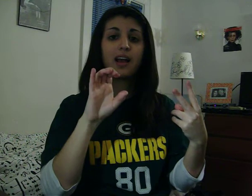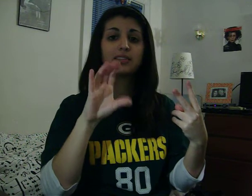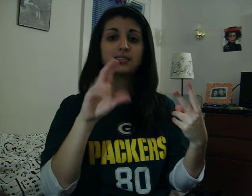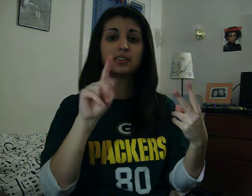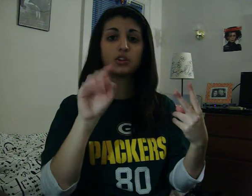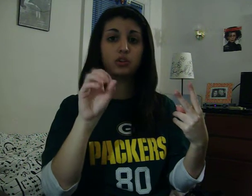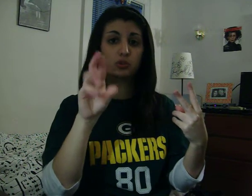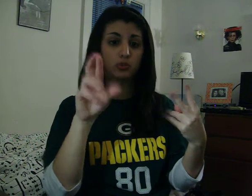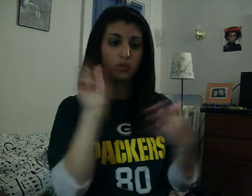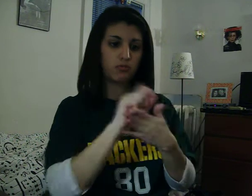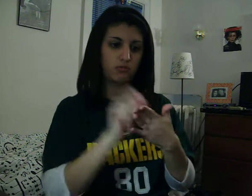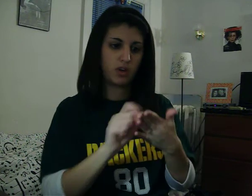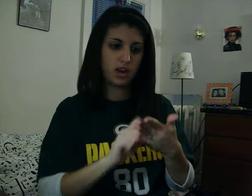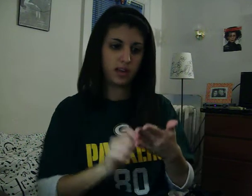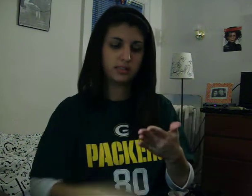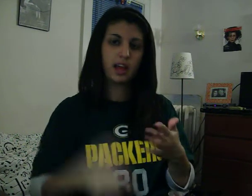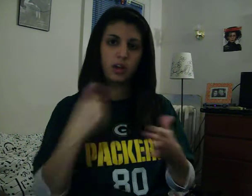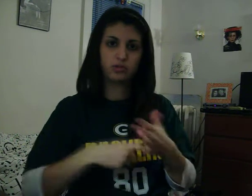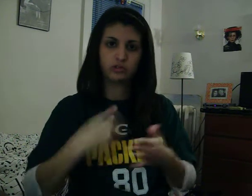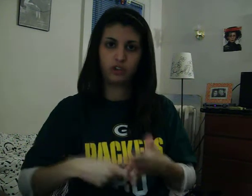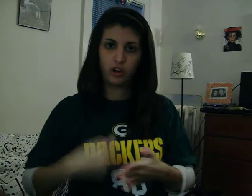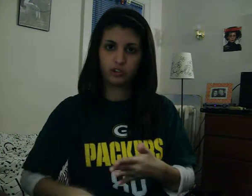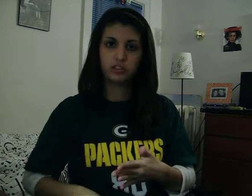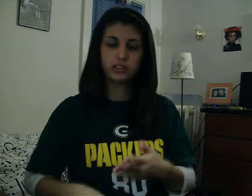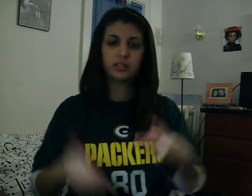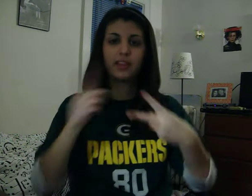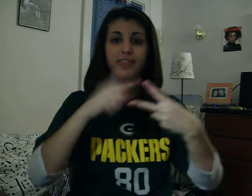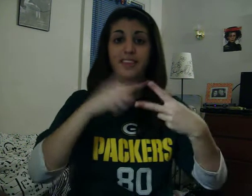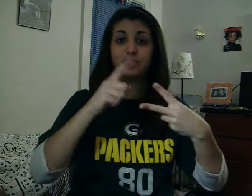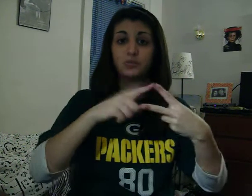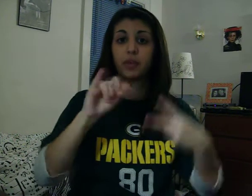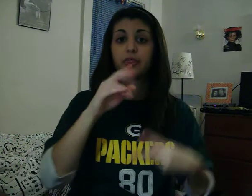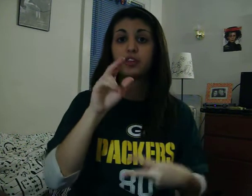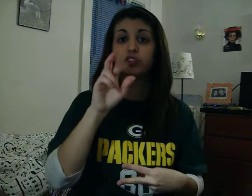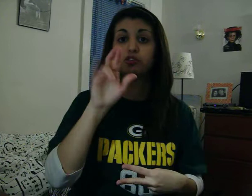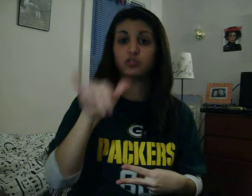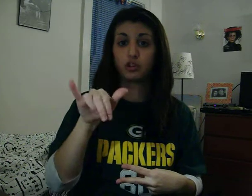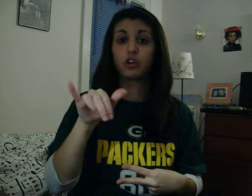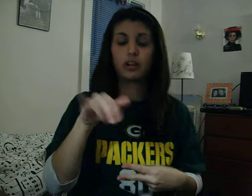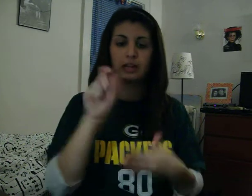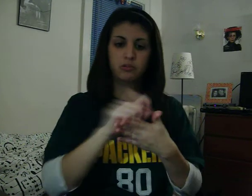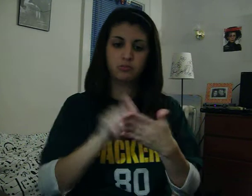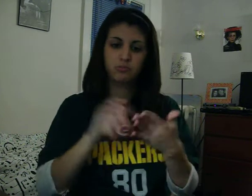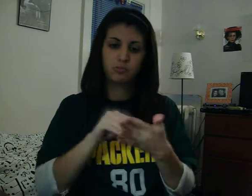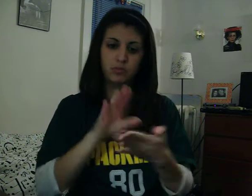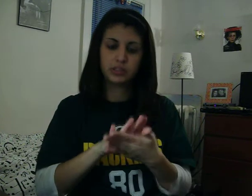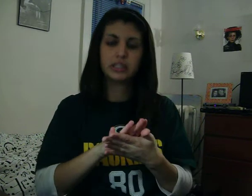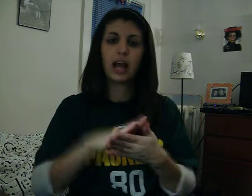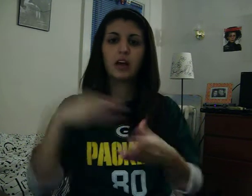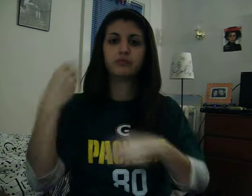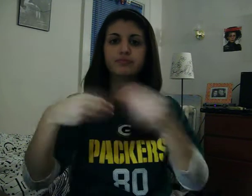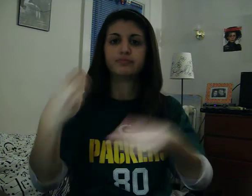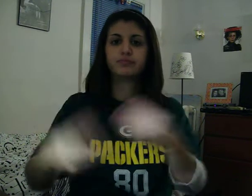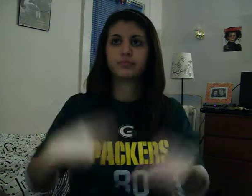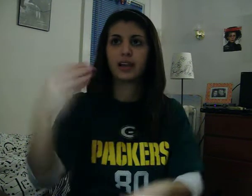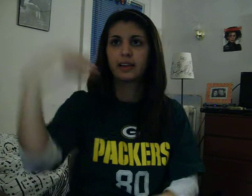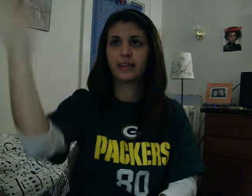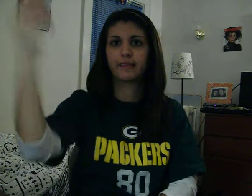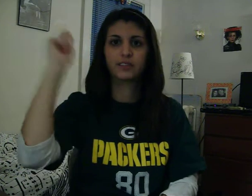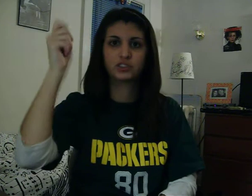handed down from the grand jury. At the time the defendant, if he pleads guilty to the offense, a trial date is